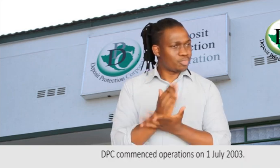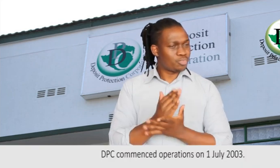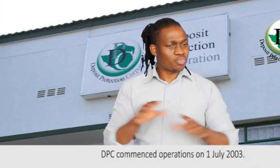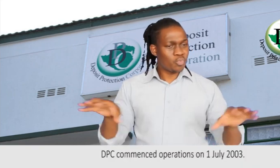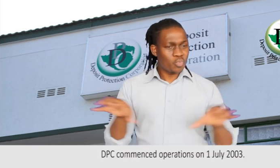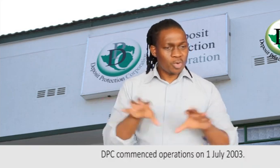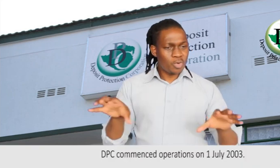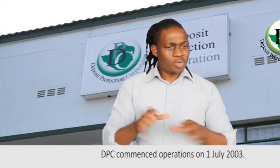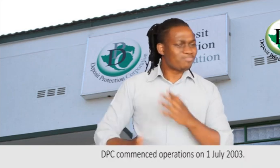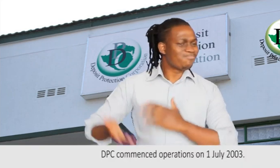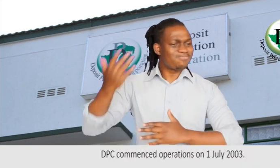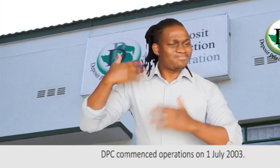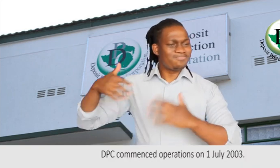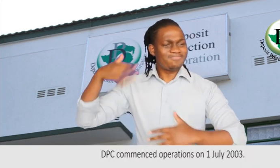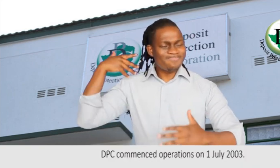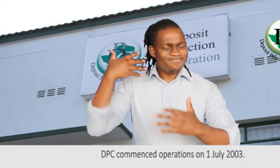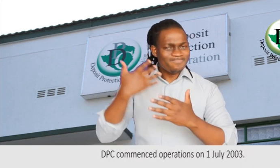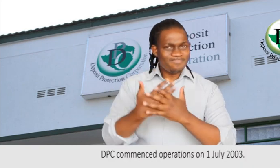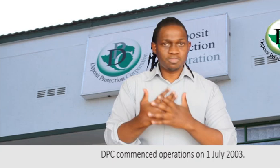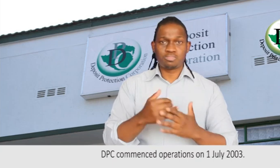DPC commenced operations on 1 July 2003.